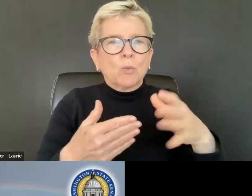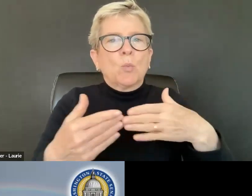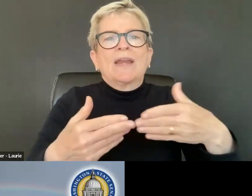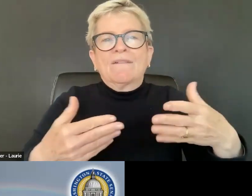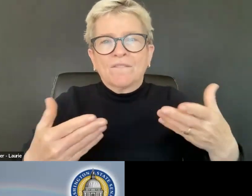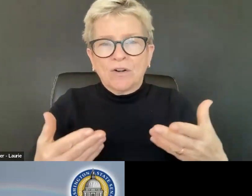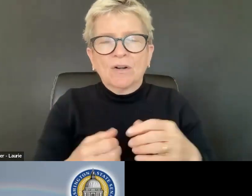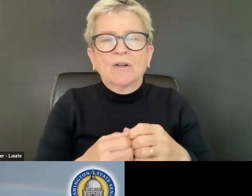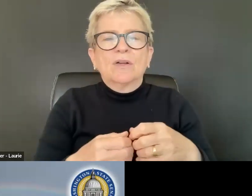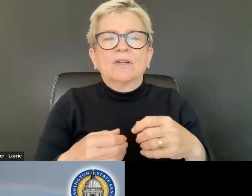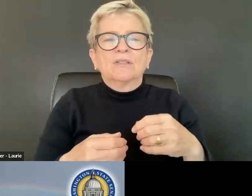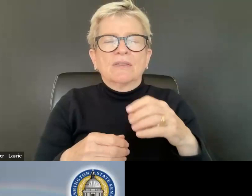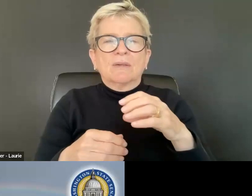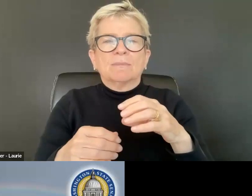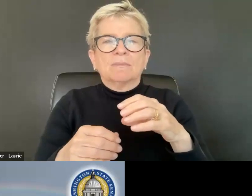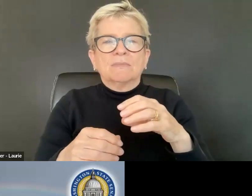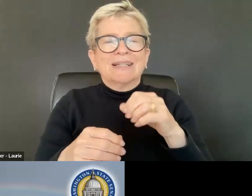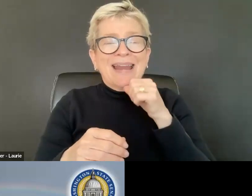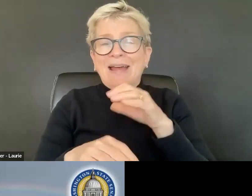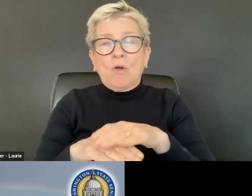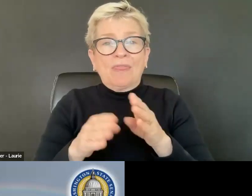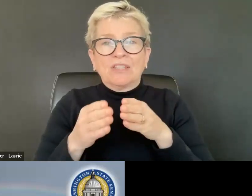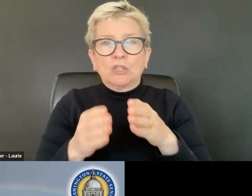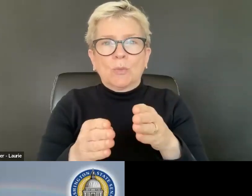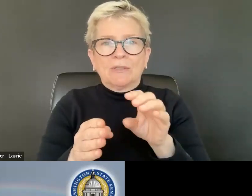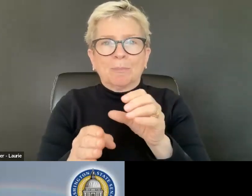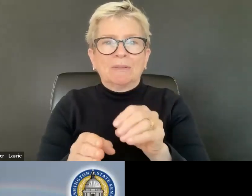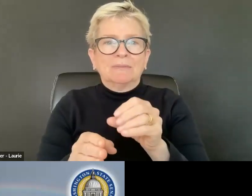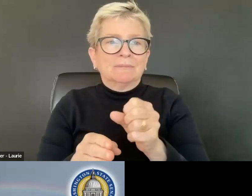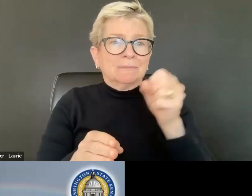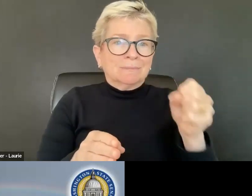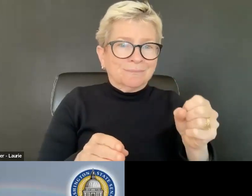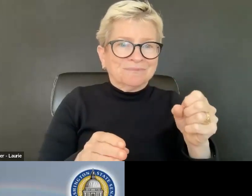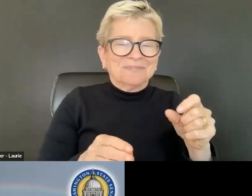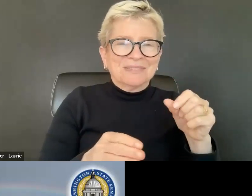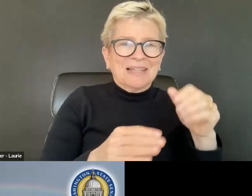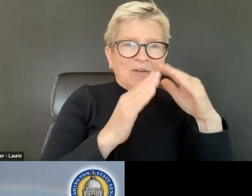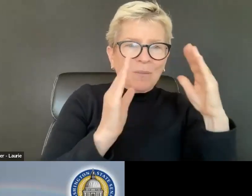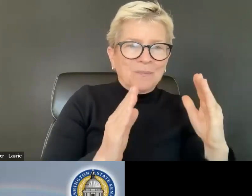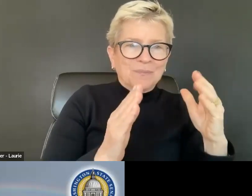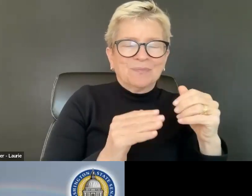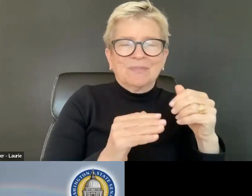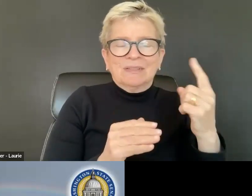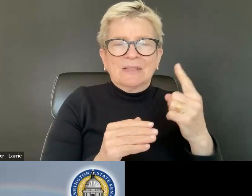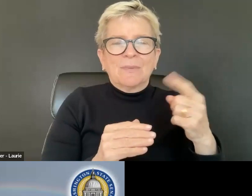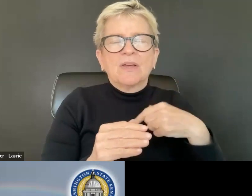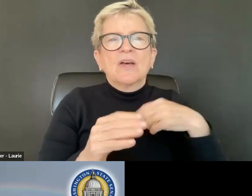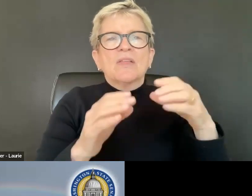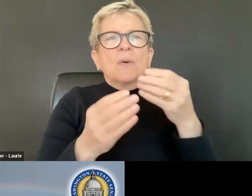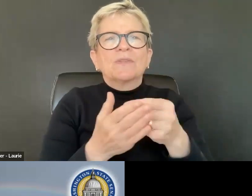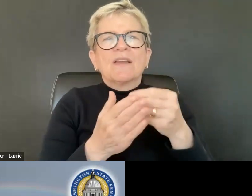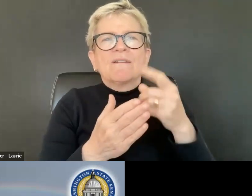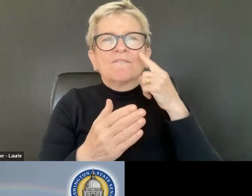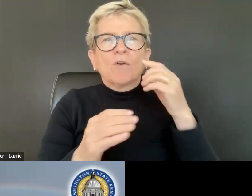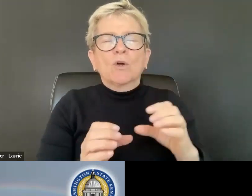can get them off the streets. There was additional funding in there for crisis relief work, a lot of dollars